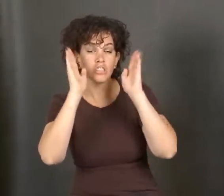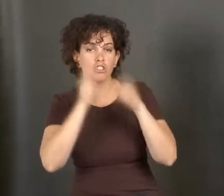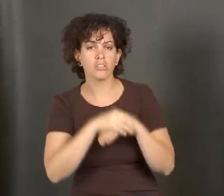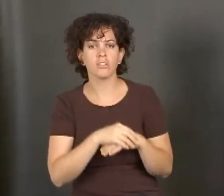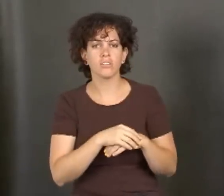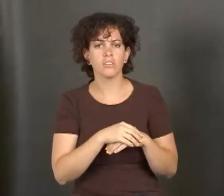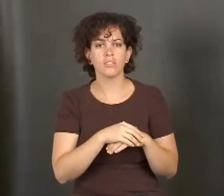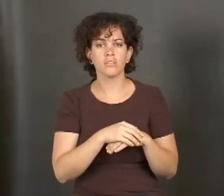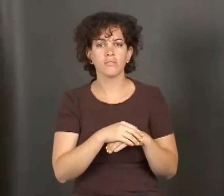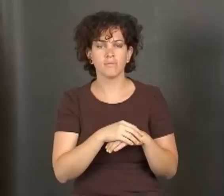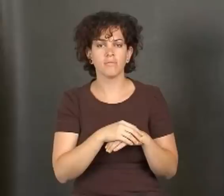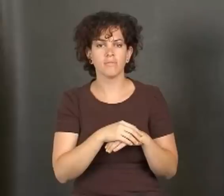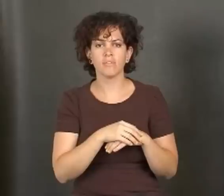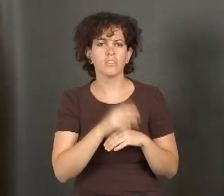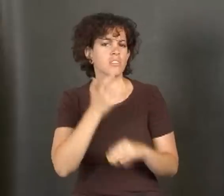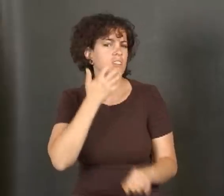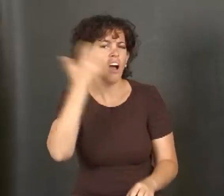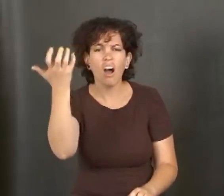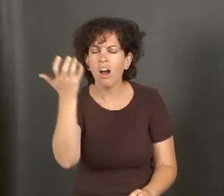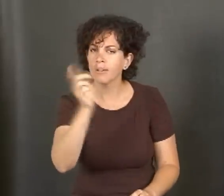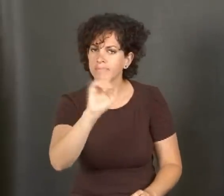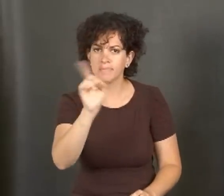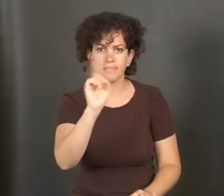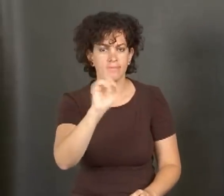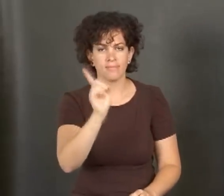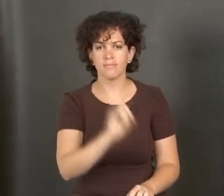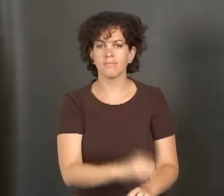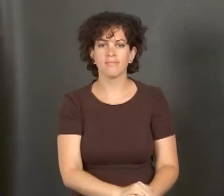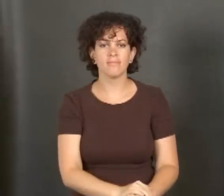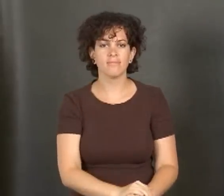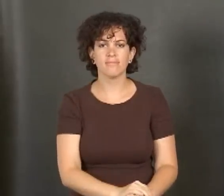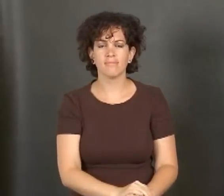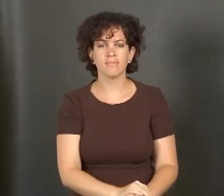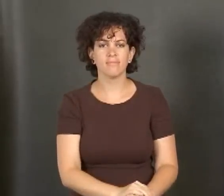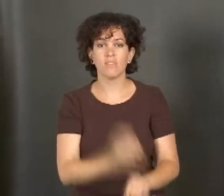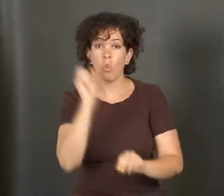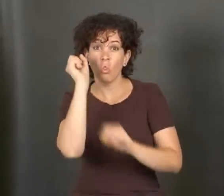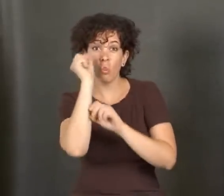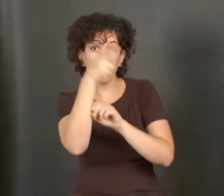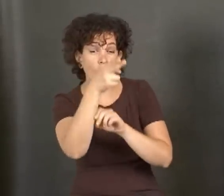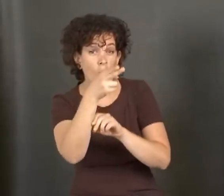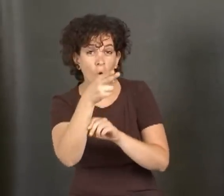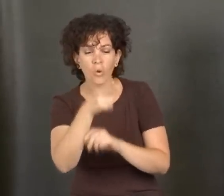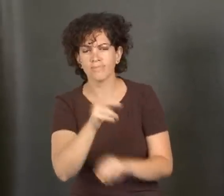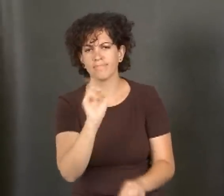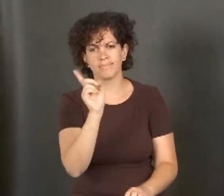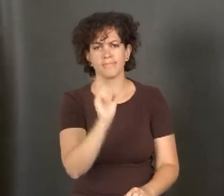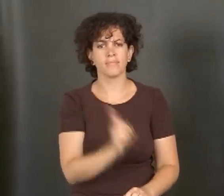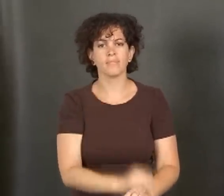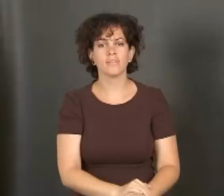If you need the attention of a deaf person, you wouldn't yell. You also wouldn't throw